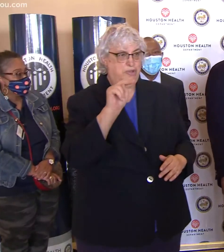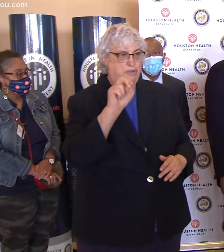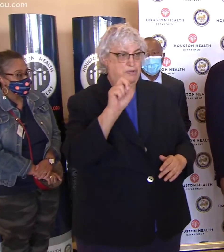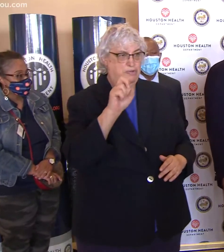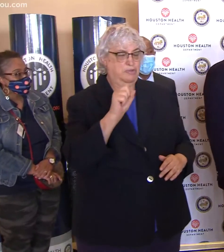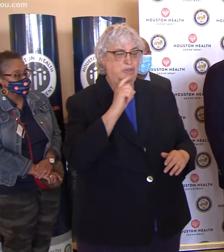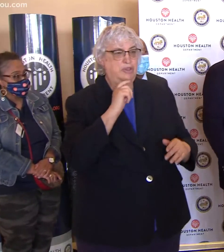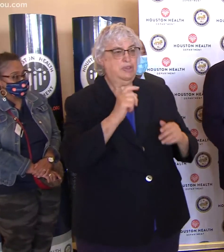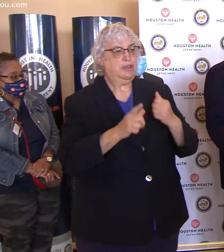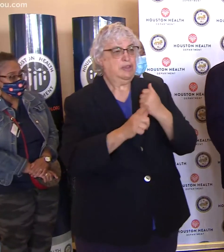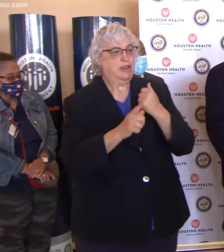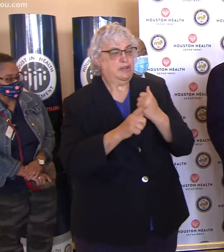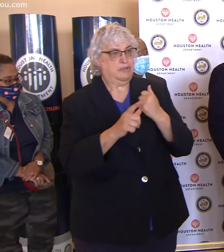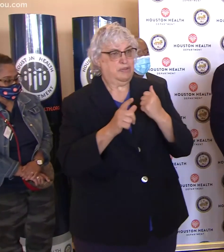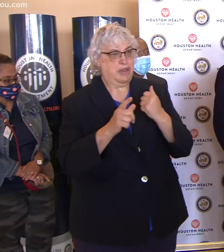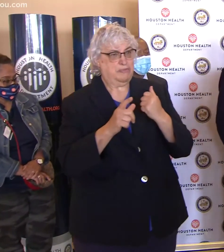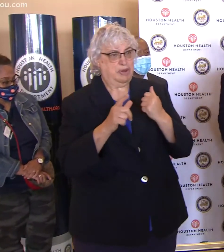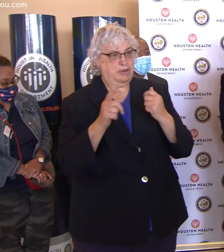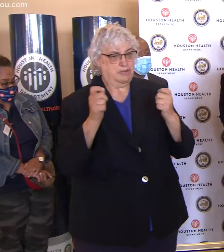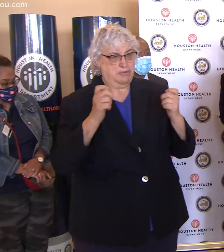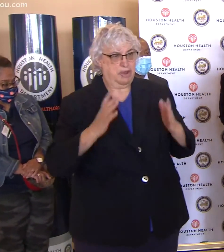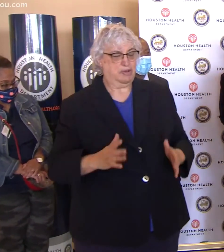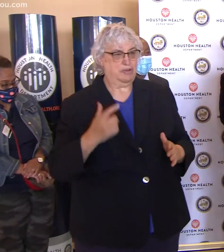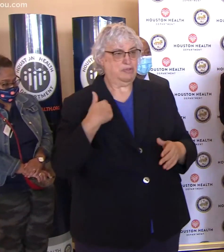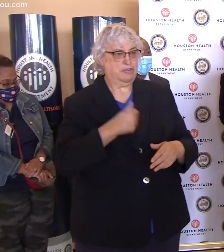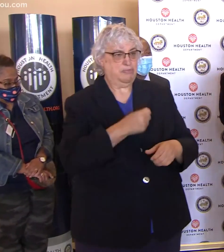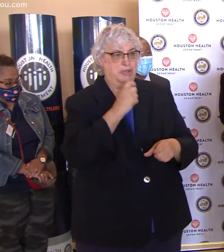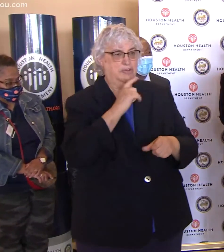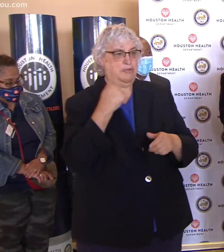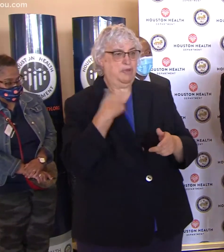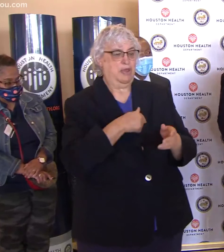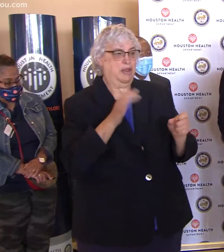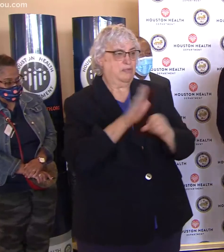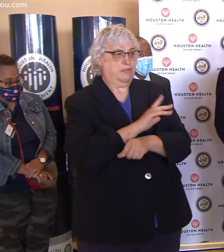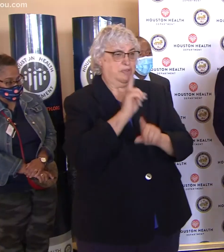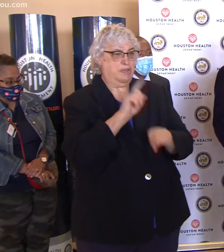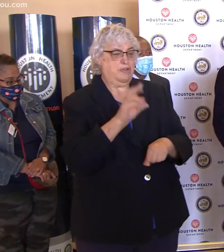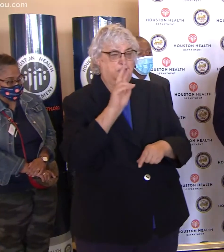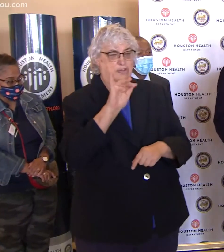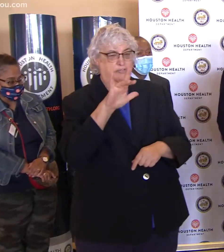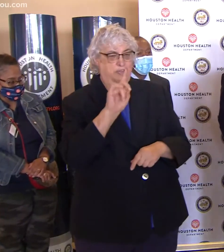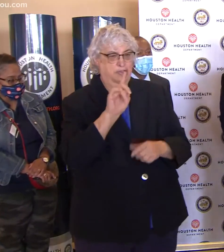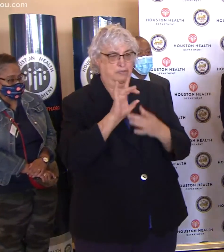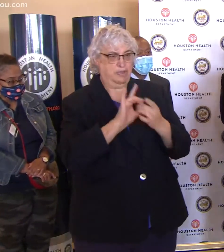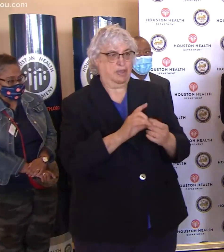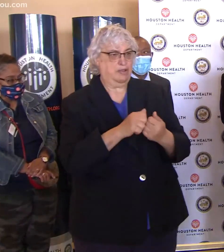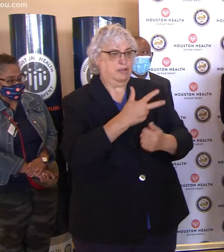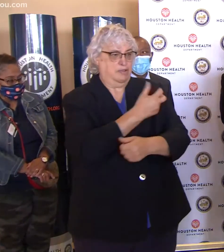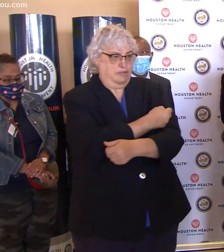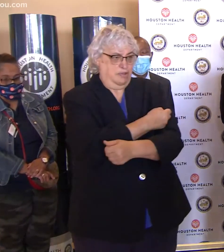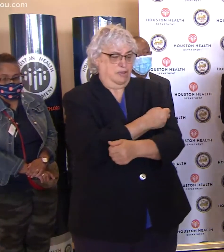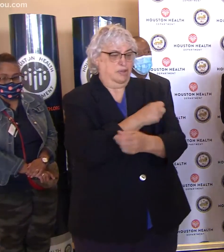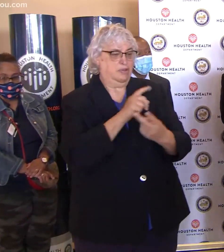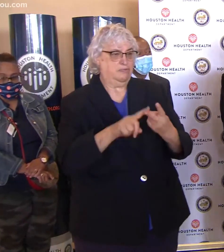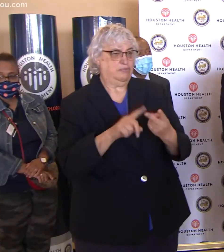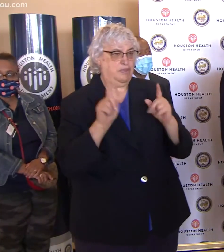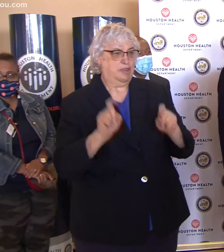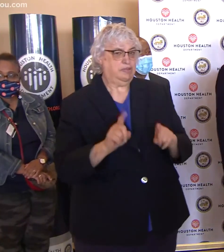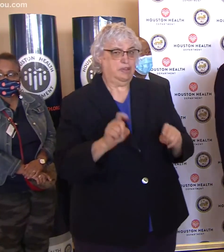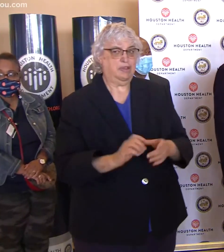Deputy Directors, to ensure that we had a complete response to COVID as it relates to vaccines as well as